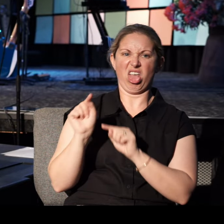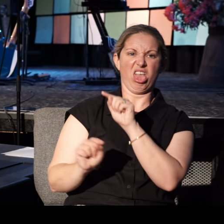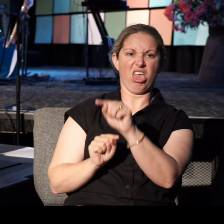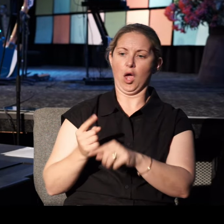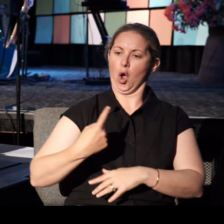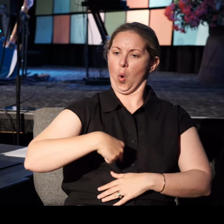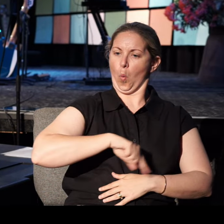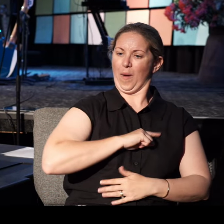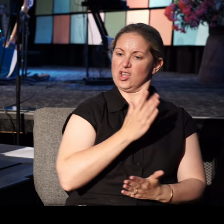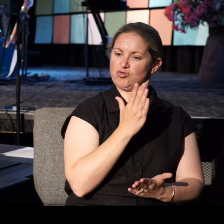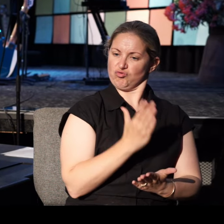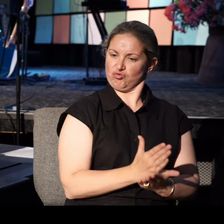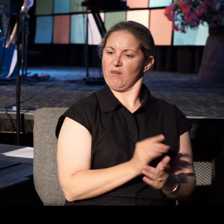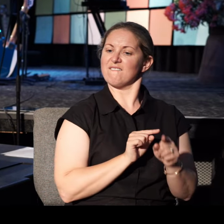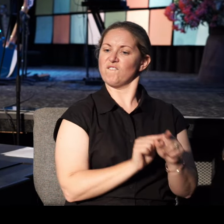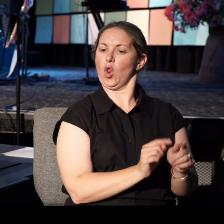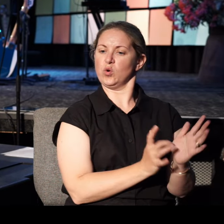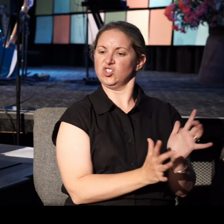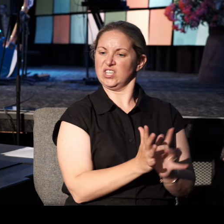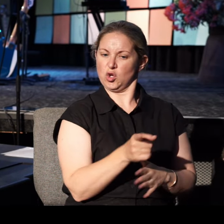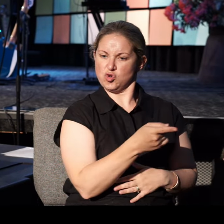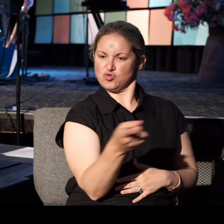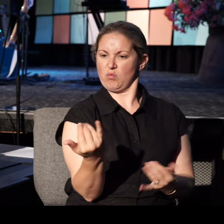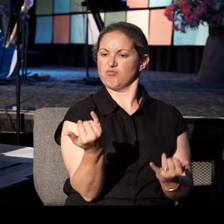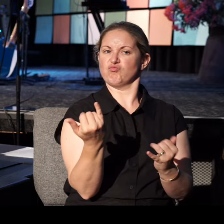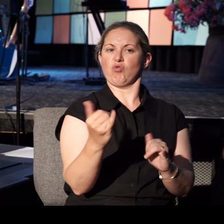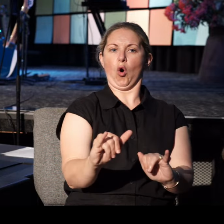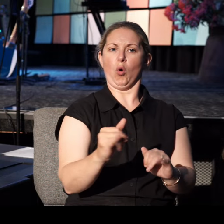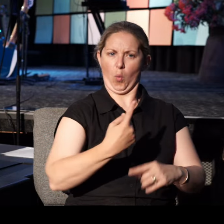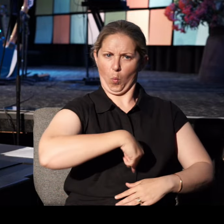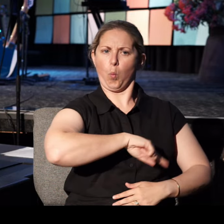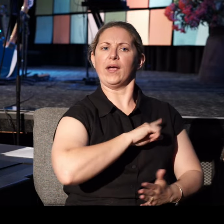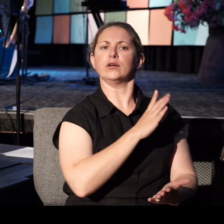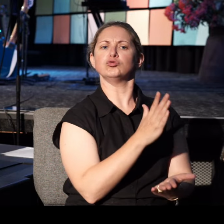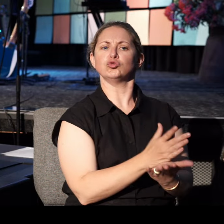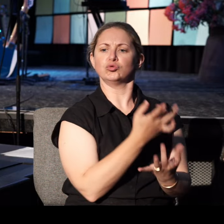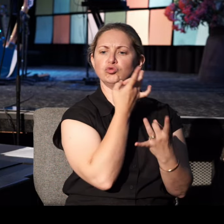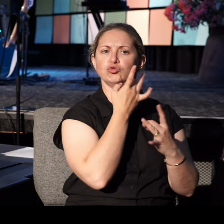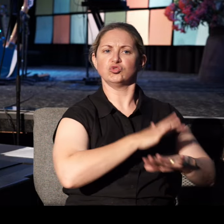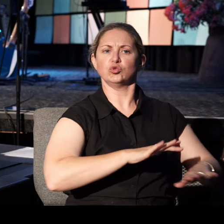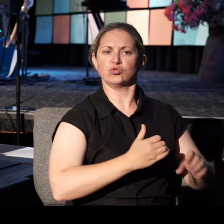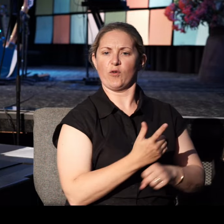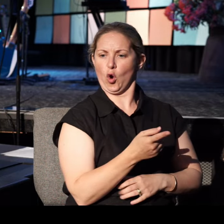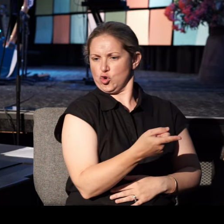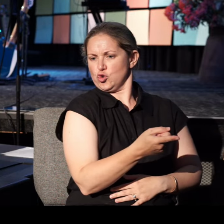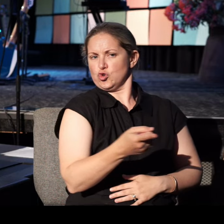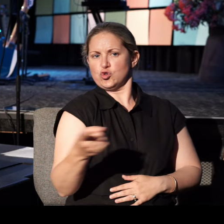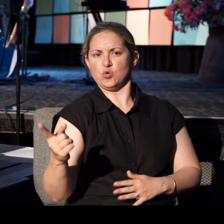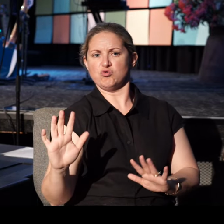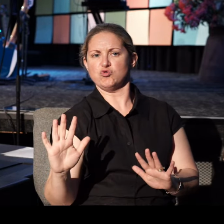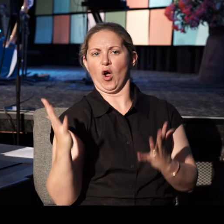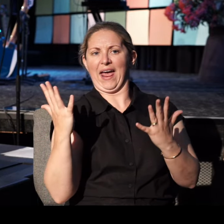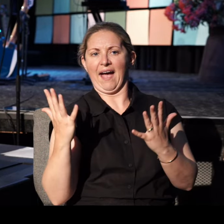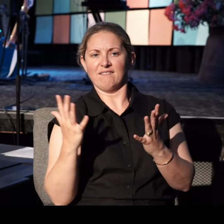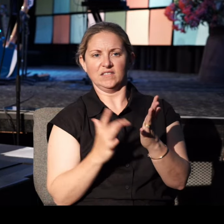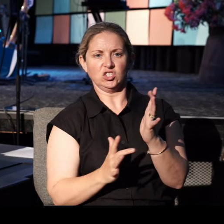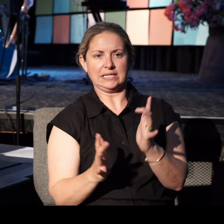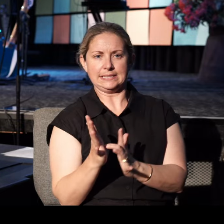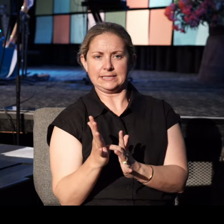what it is to be truly a follower of Christ, or truly a child of God. You have lost, you aren't as far as we